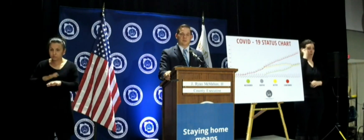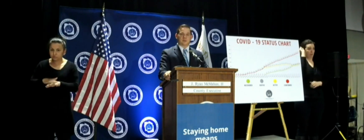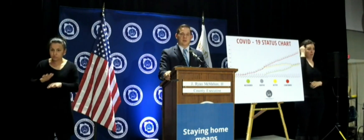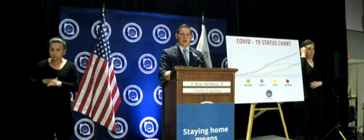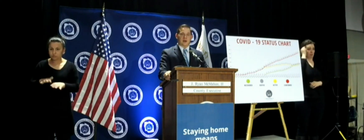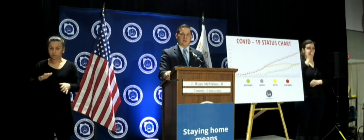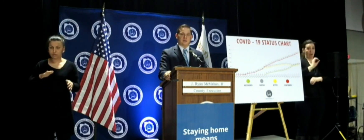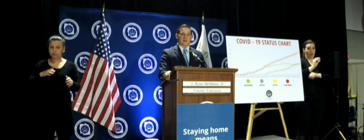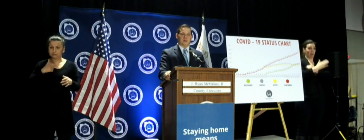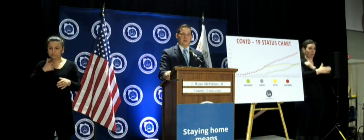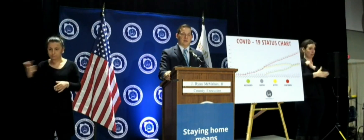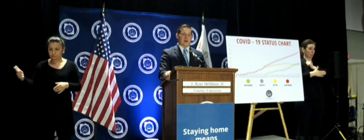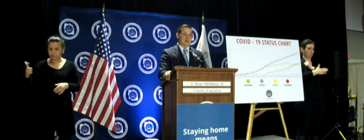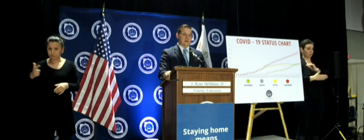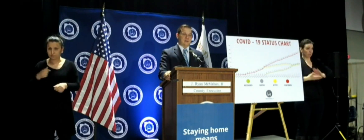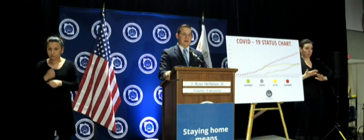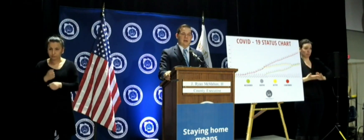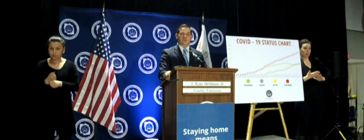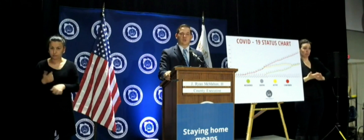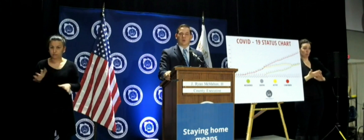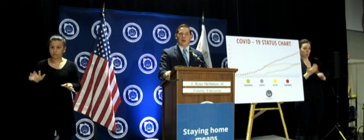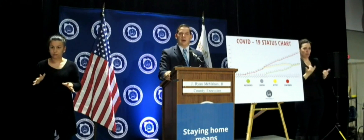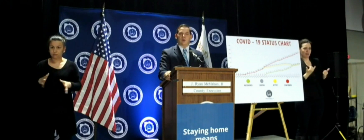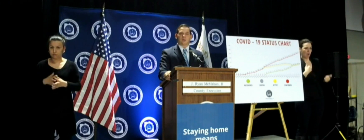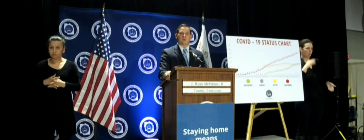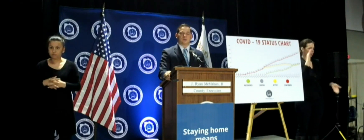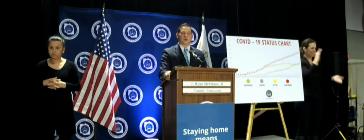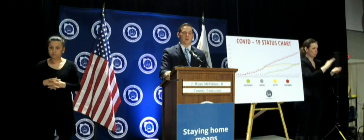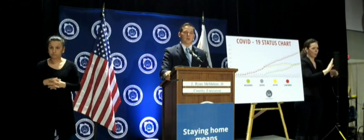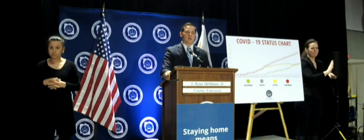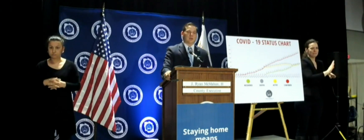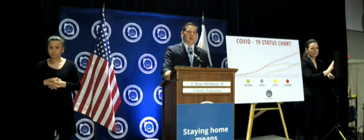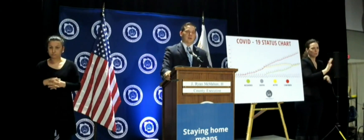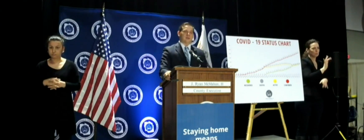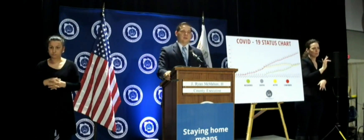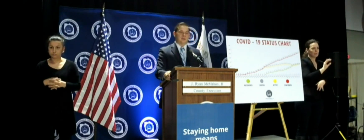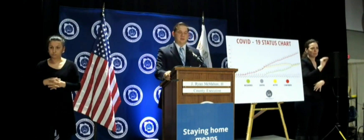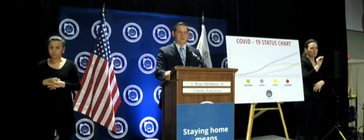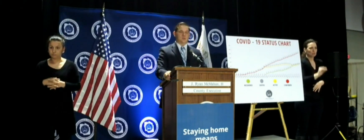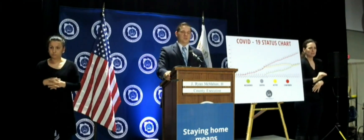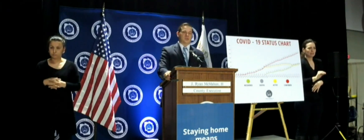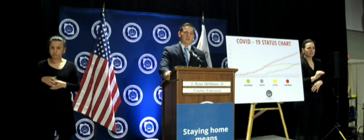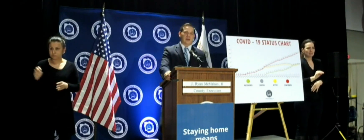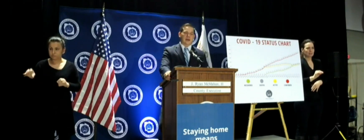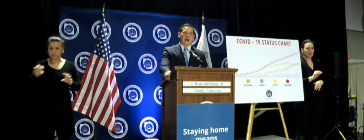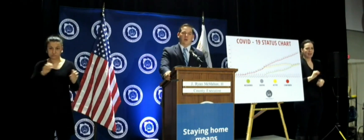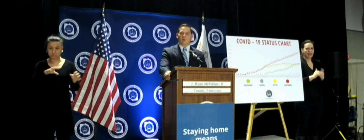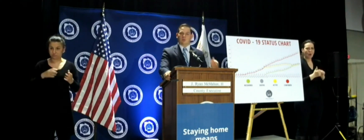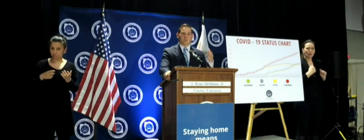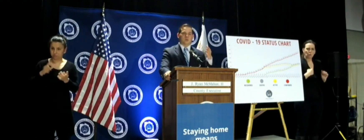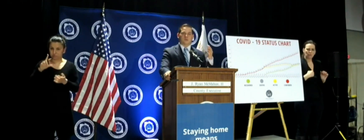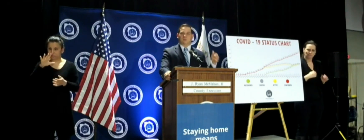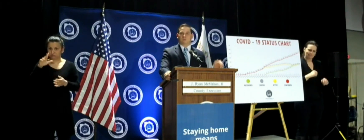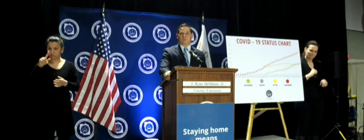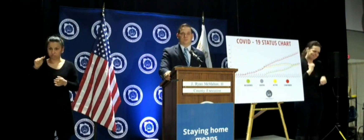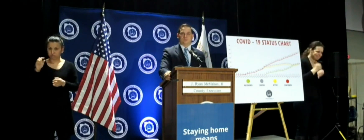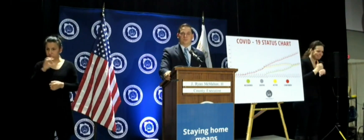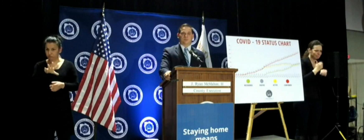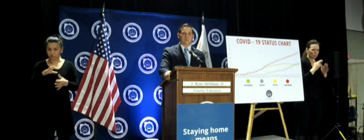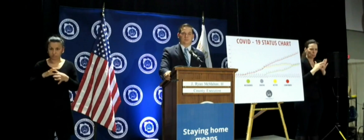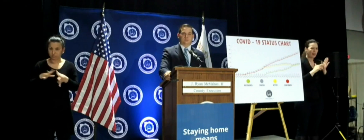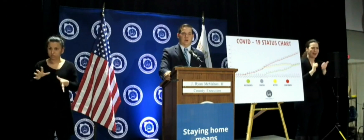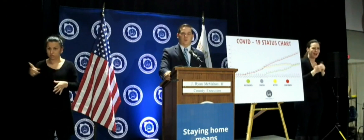things. And I just don't know how. And so in a situation like that, how are we supposed to